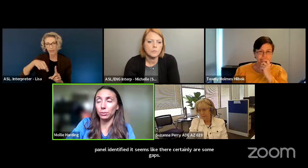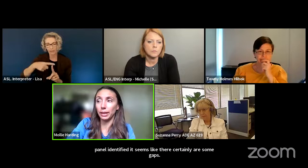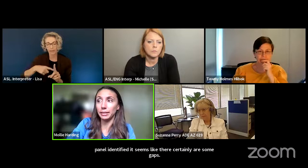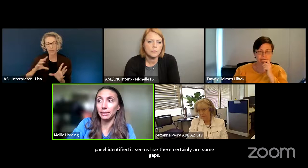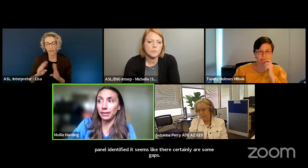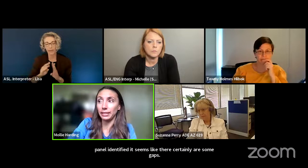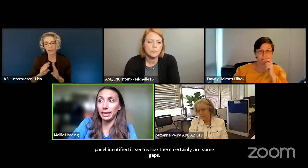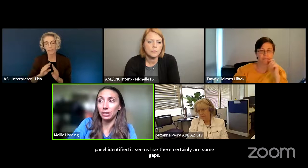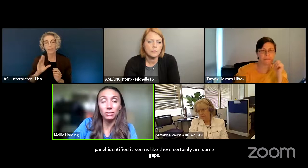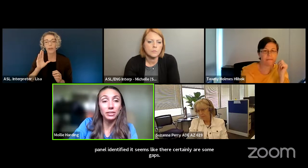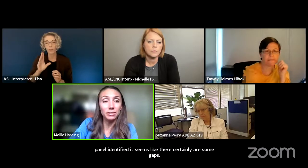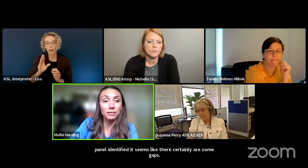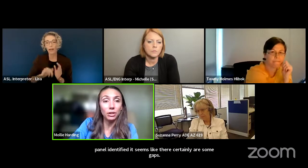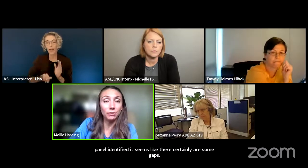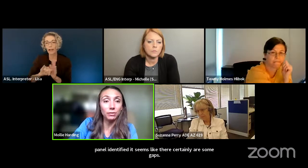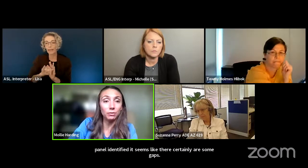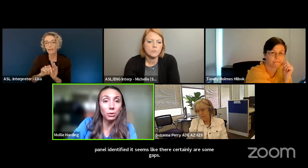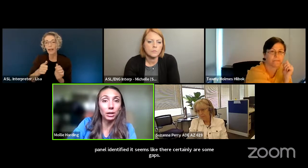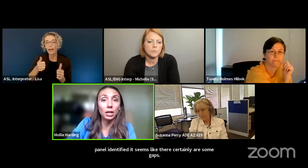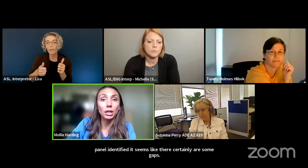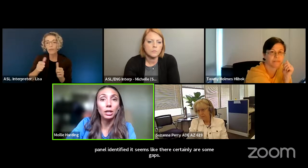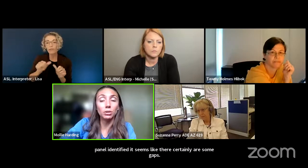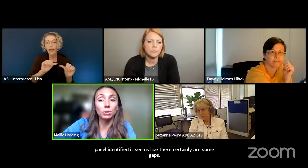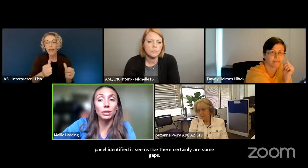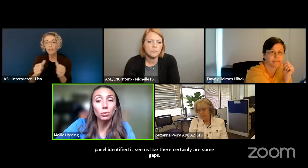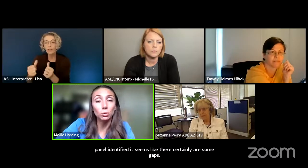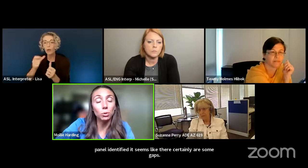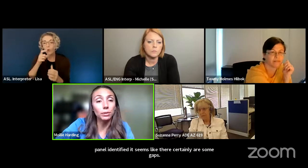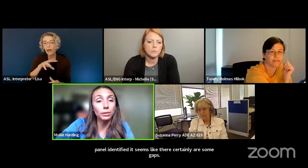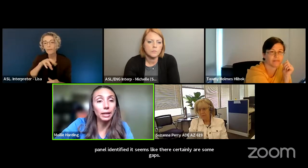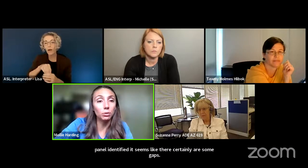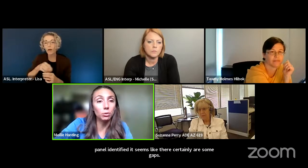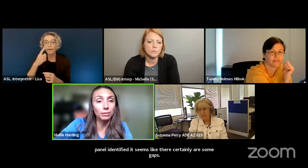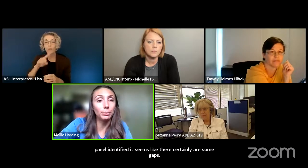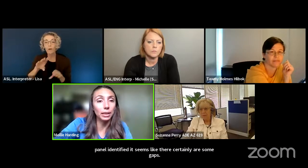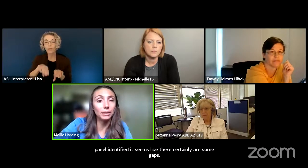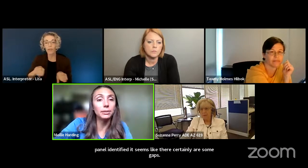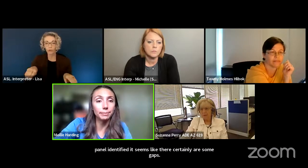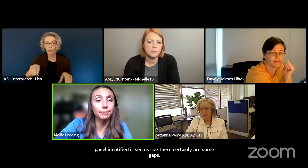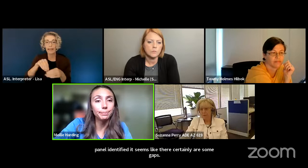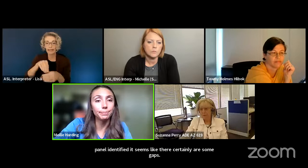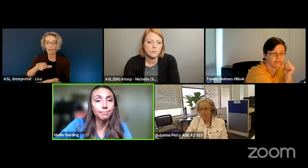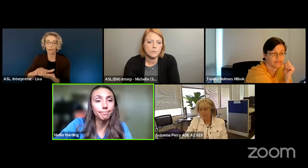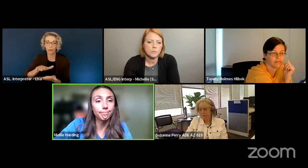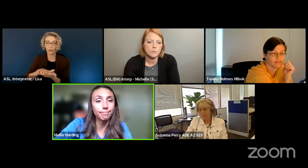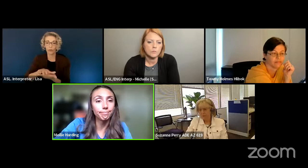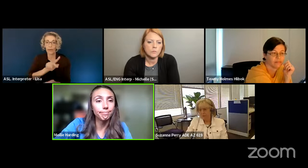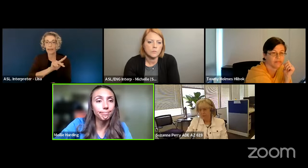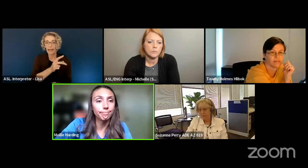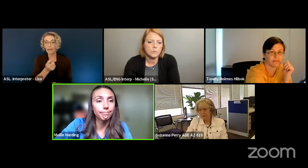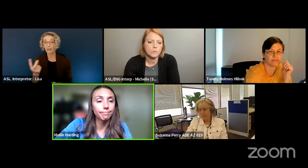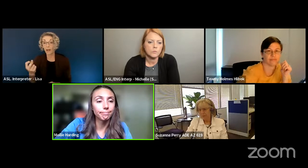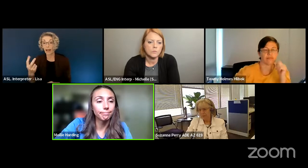going to identify the agencies involved for children in school, K through 12 and beyond.